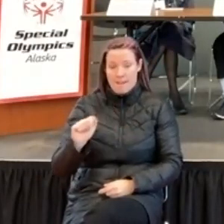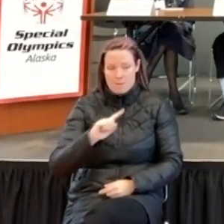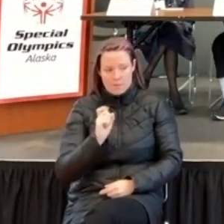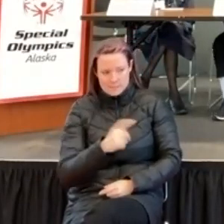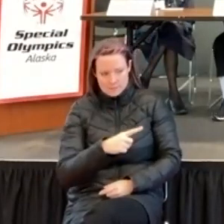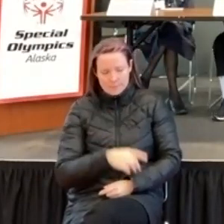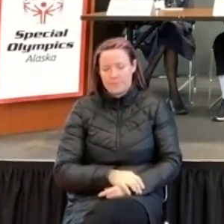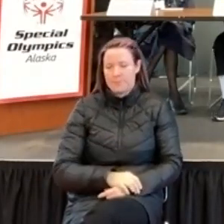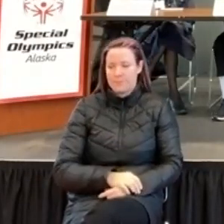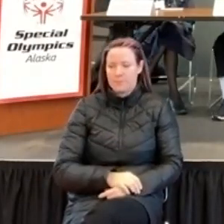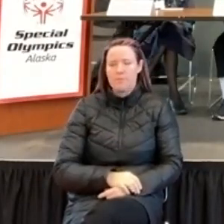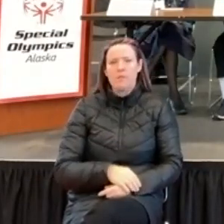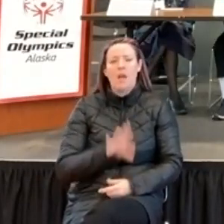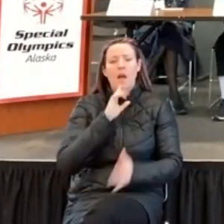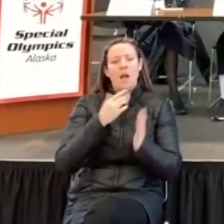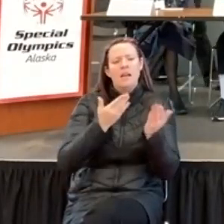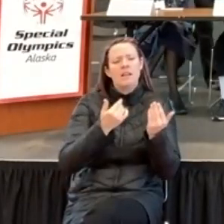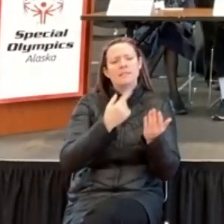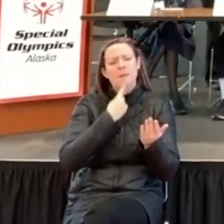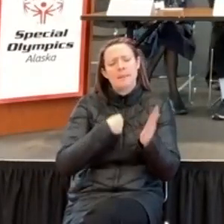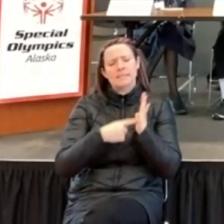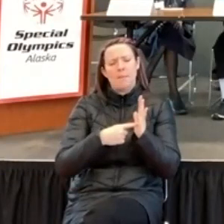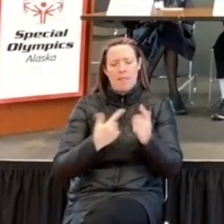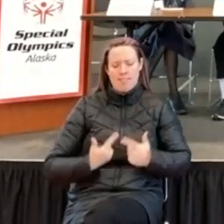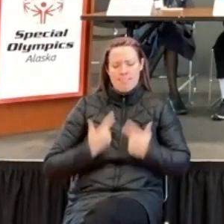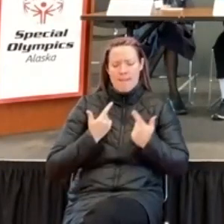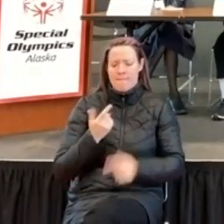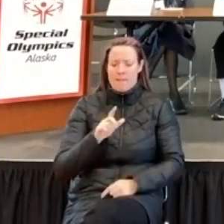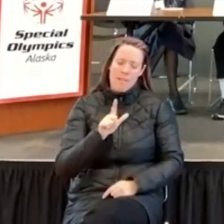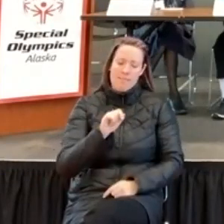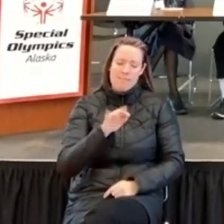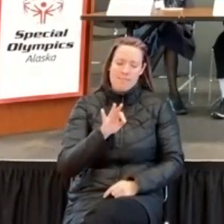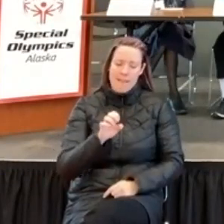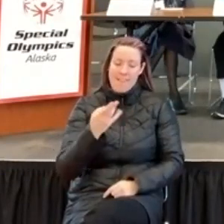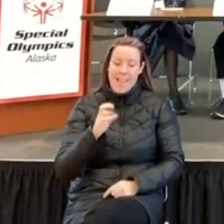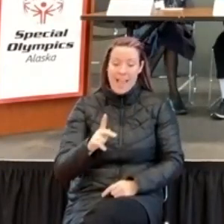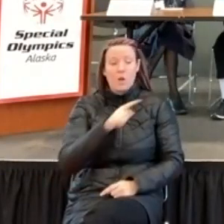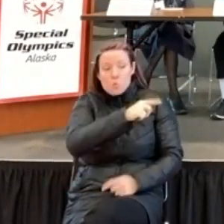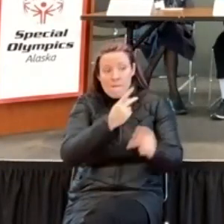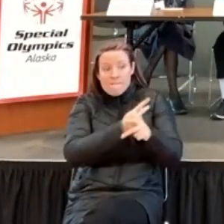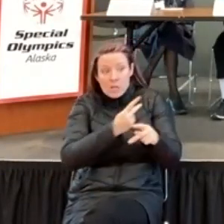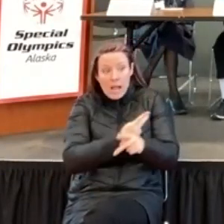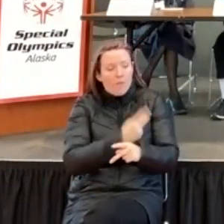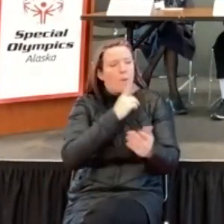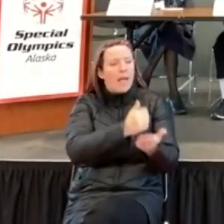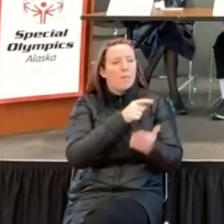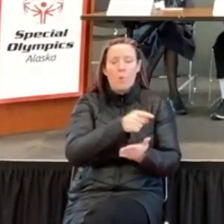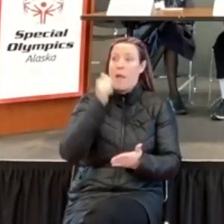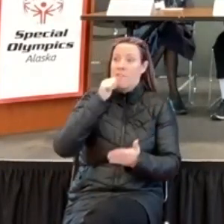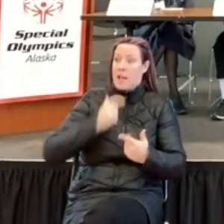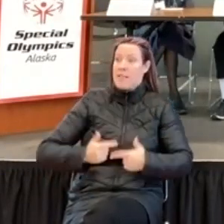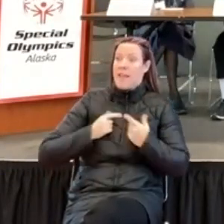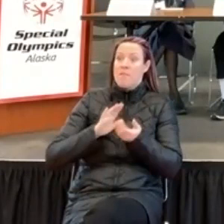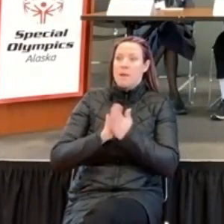you. What are some examples of life hacks that you have figured out that help you navigate your daily